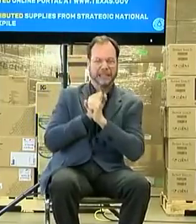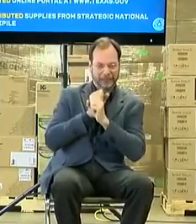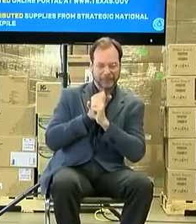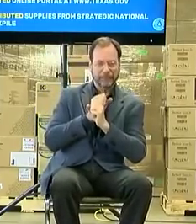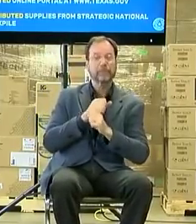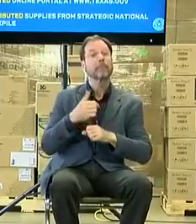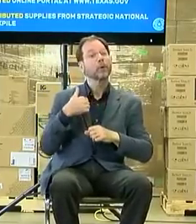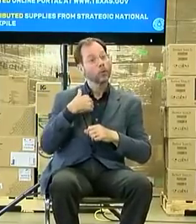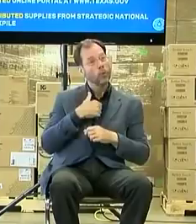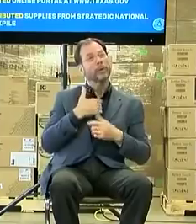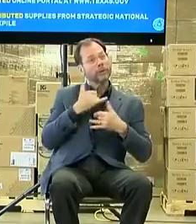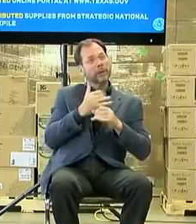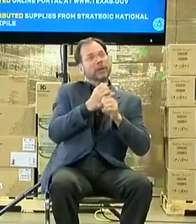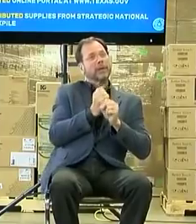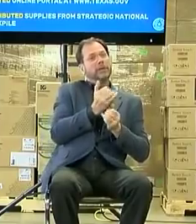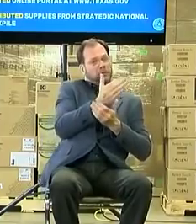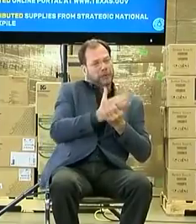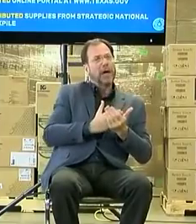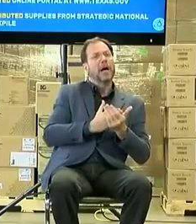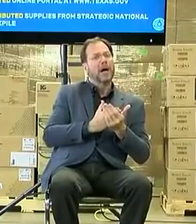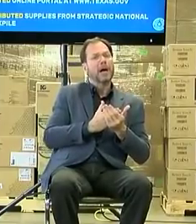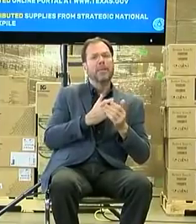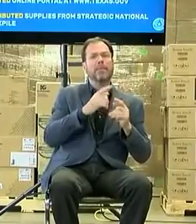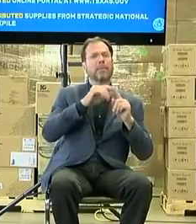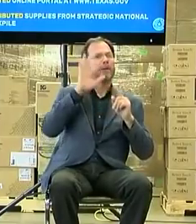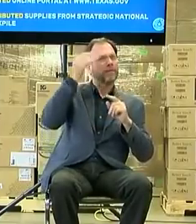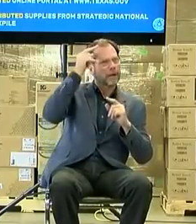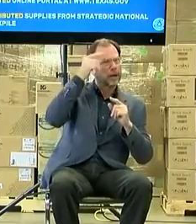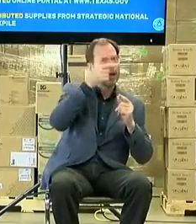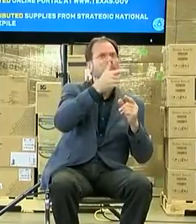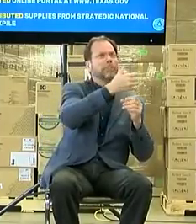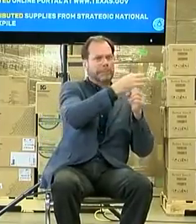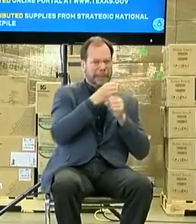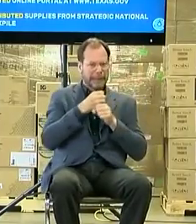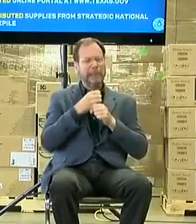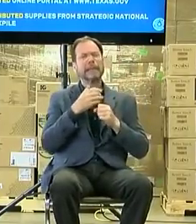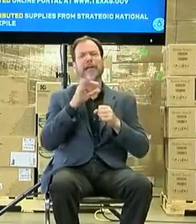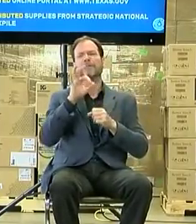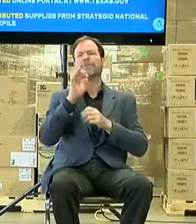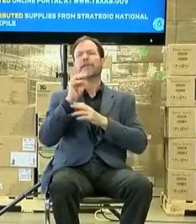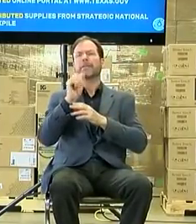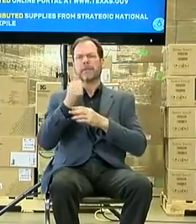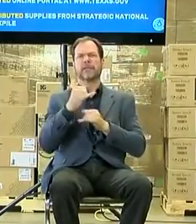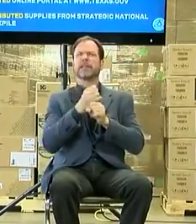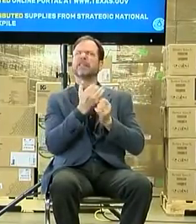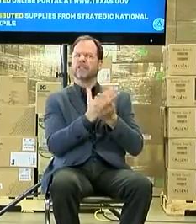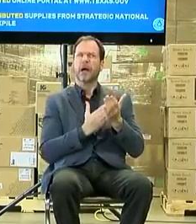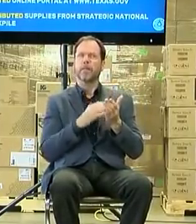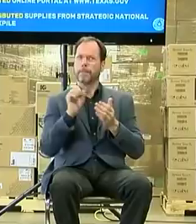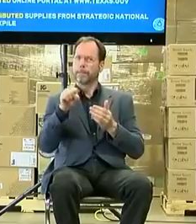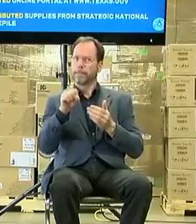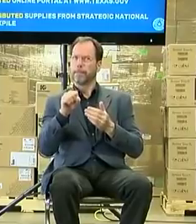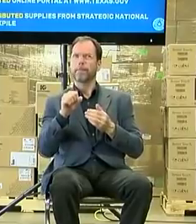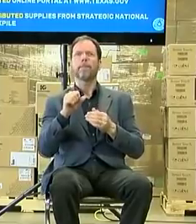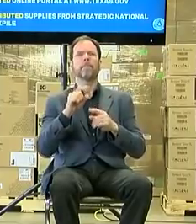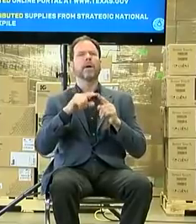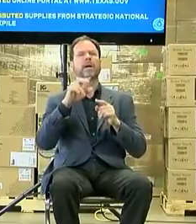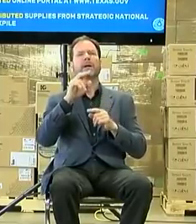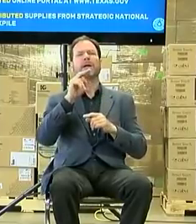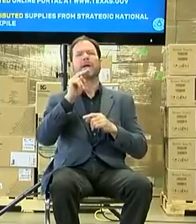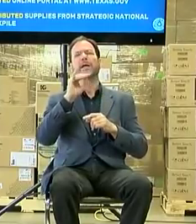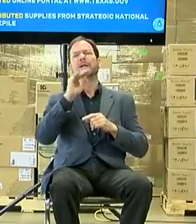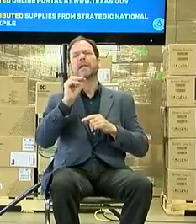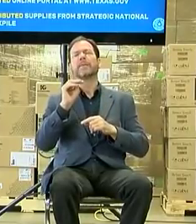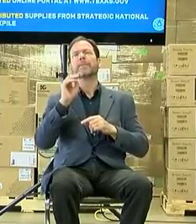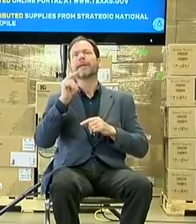to receive some supplies from the federal government, especially through FEMA. But I will let Nim Kidd